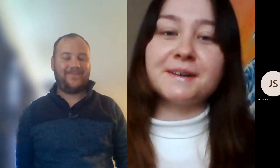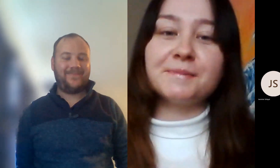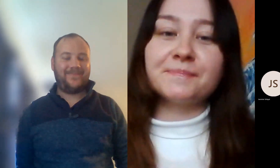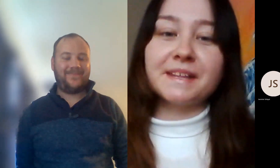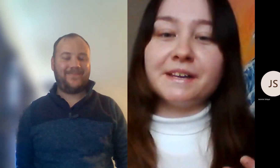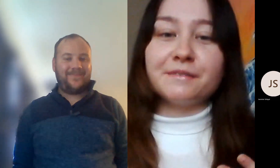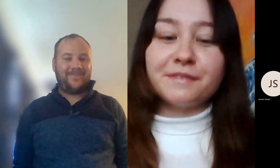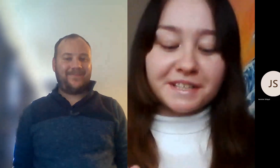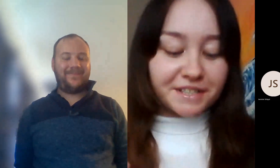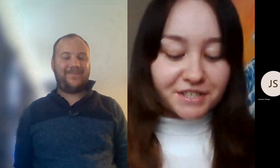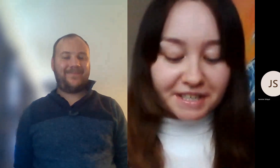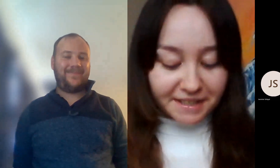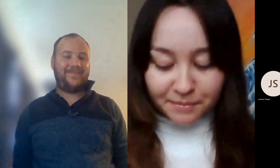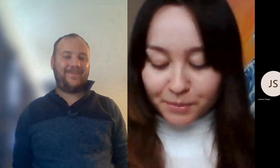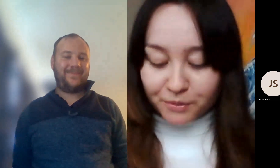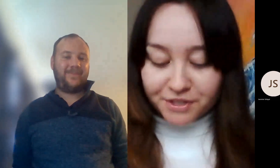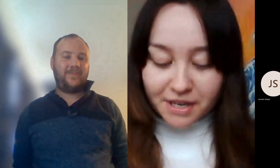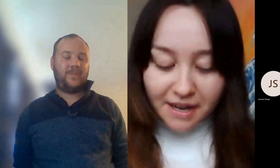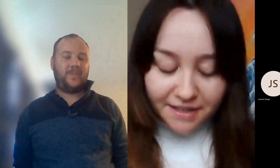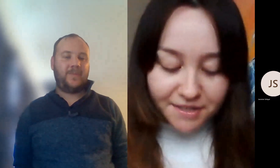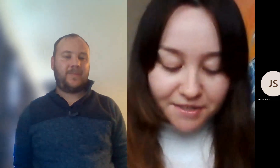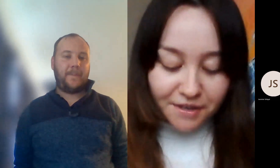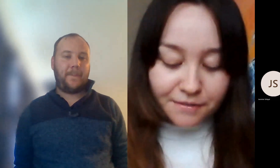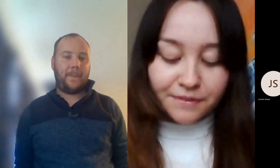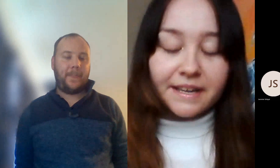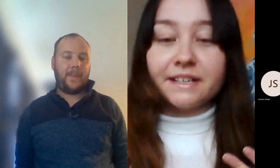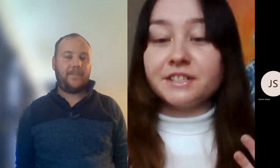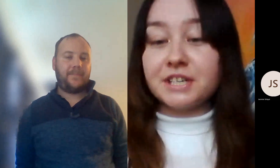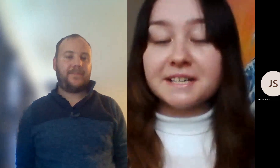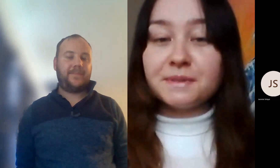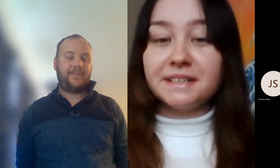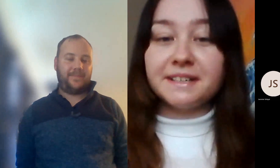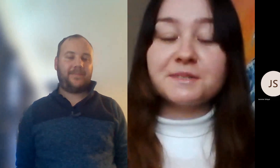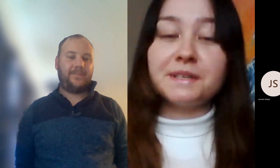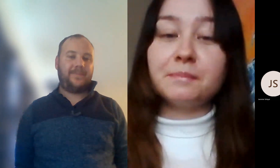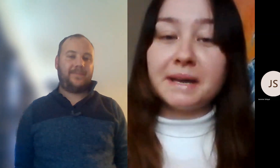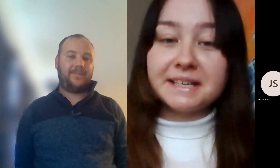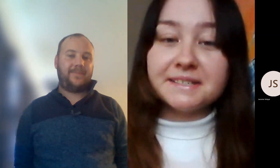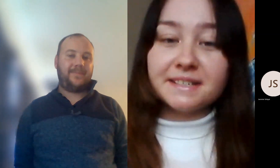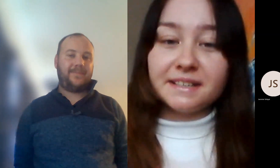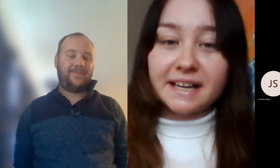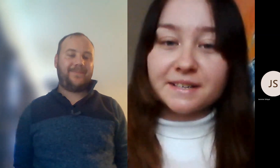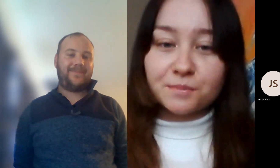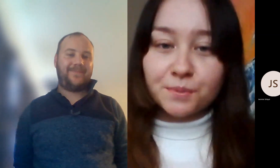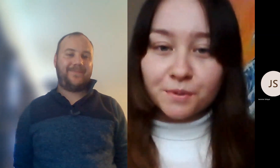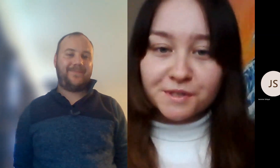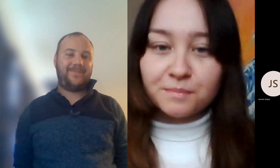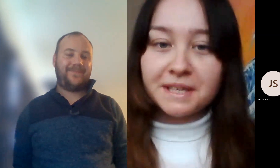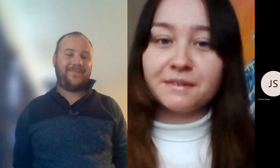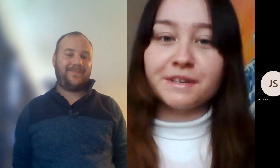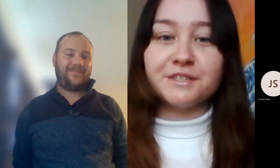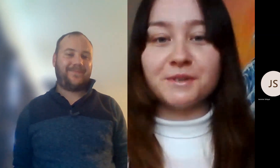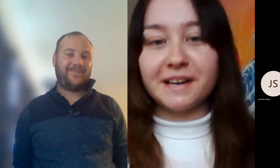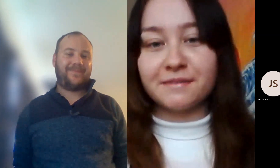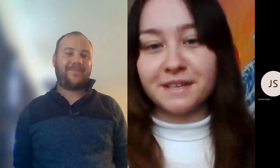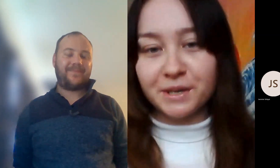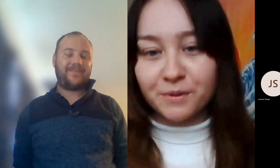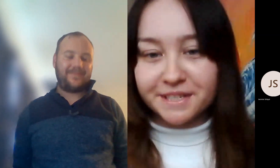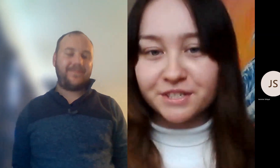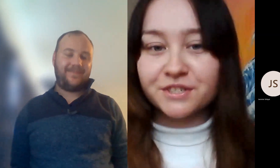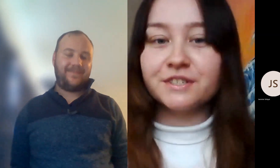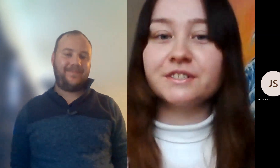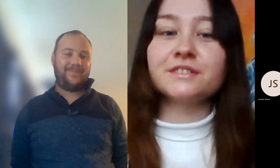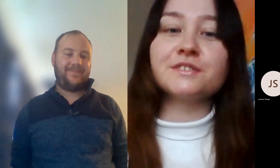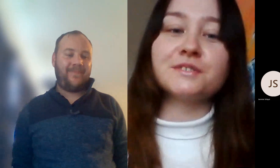emails, finish any important tasks off. Jasmine has been amazing at supporting me if I do have